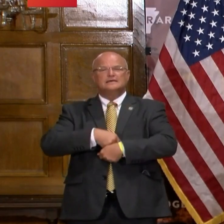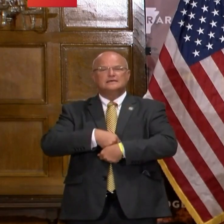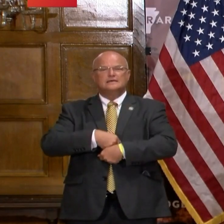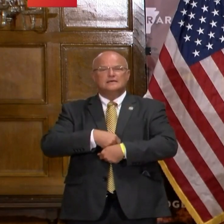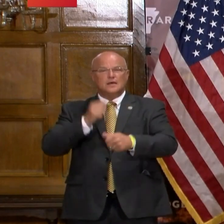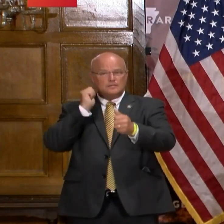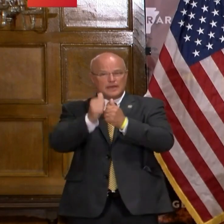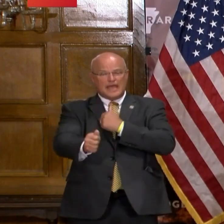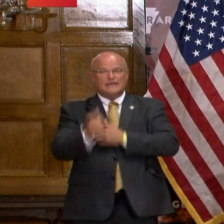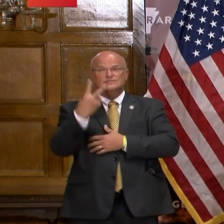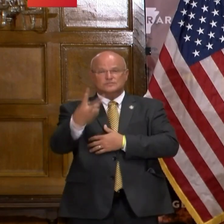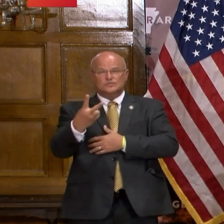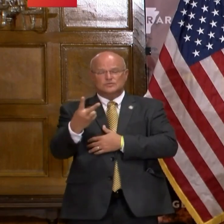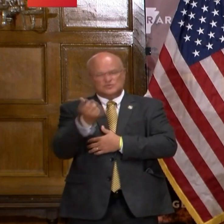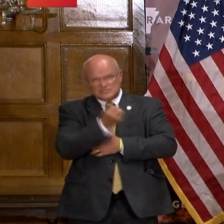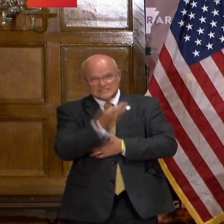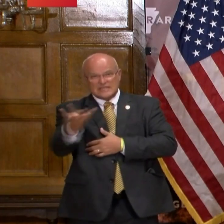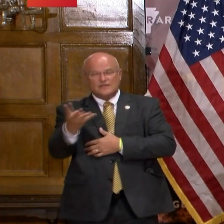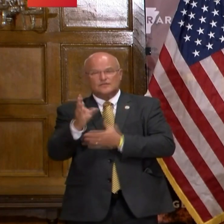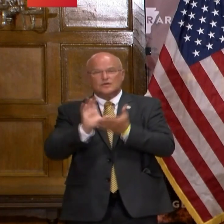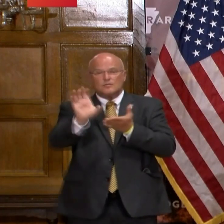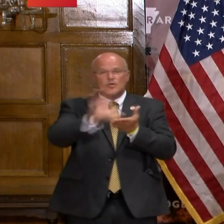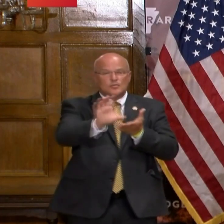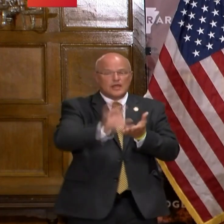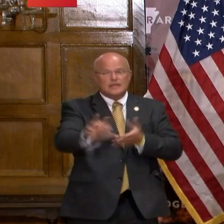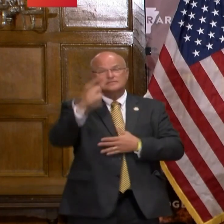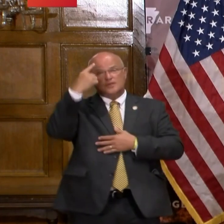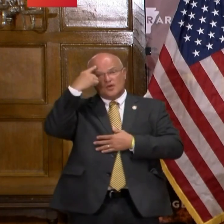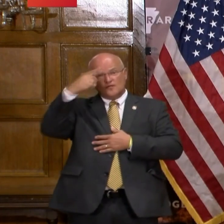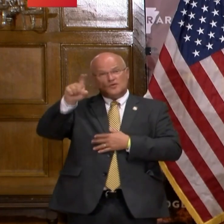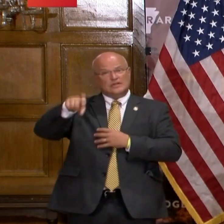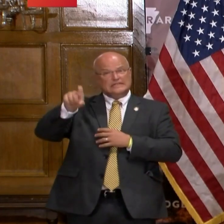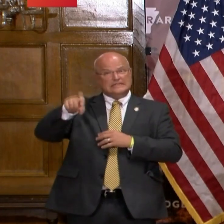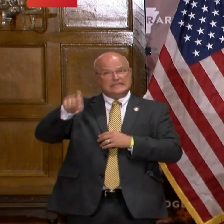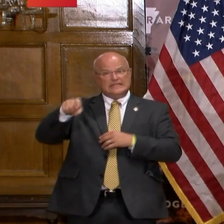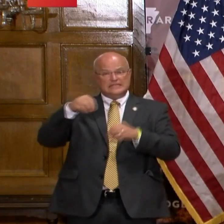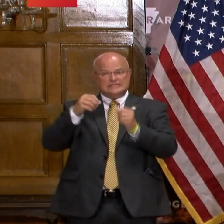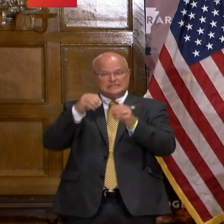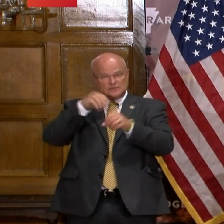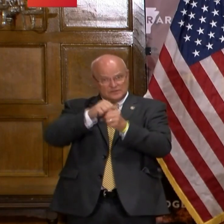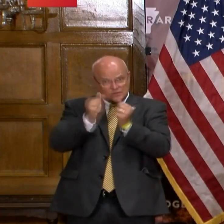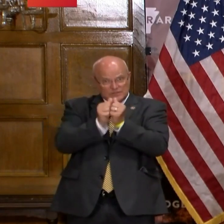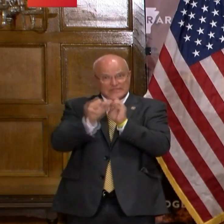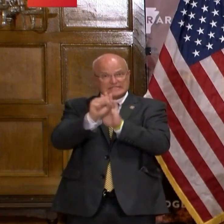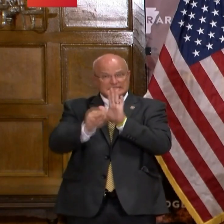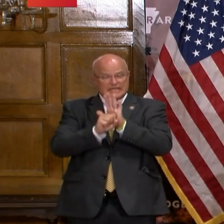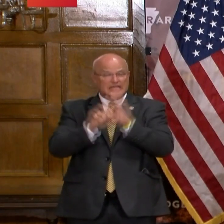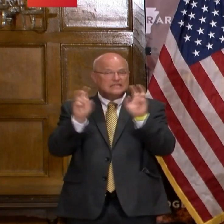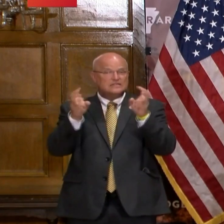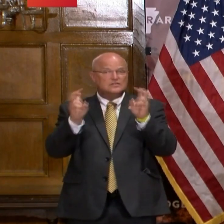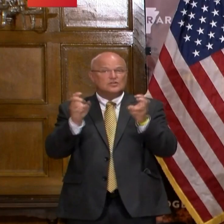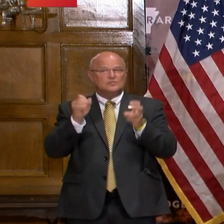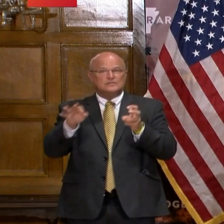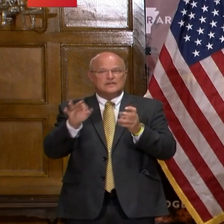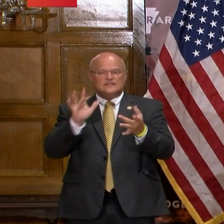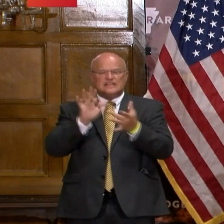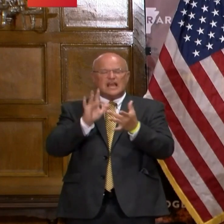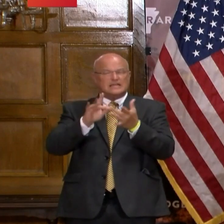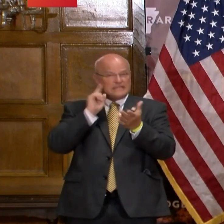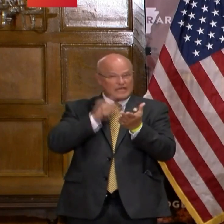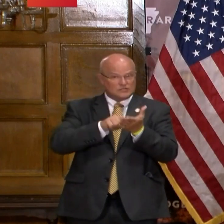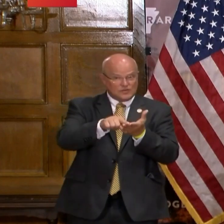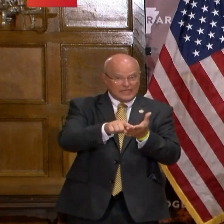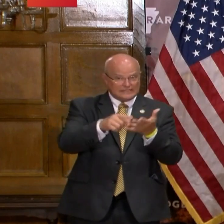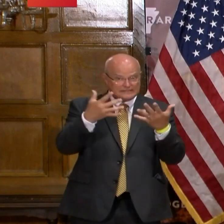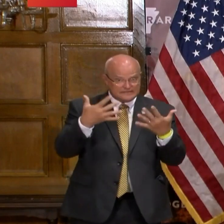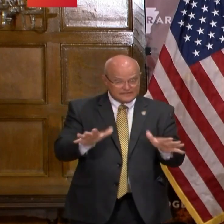two appropriations or multiple appropriations for needs in our state in terms of contact